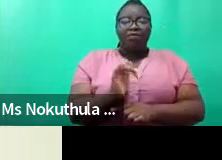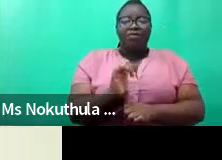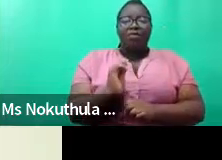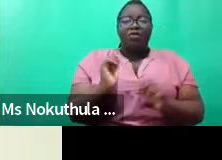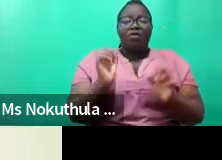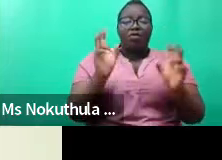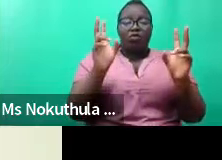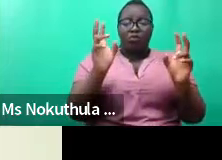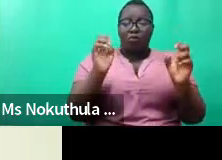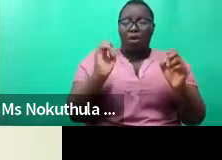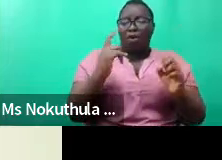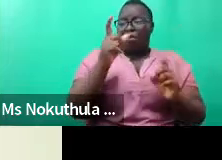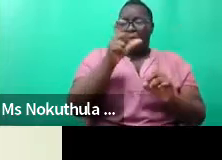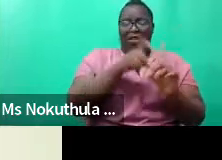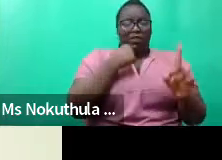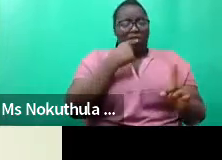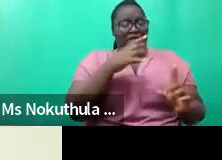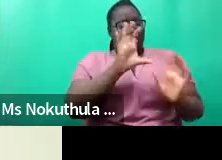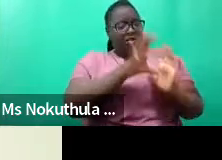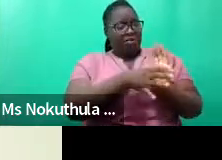disability.